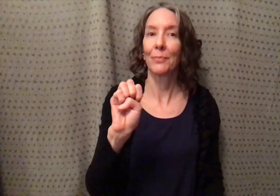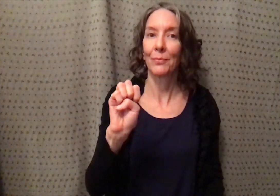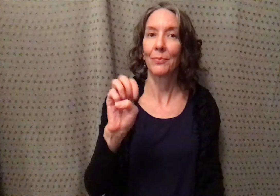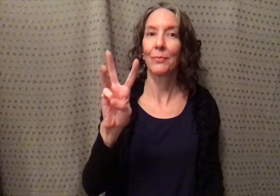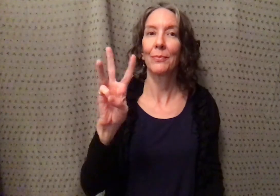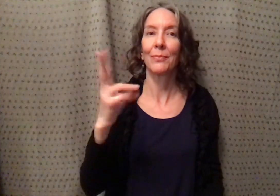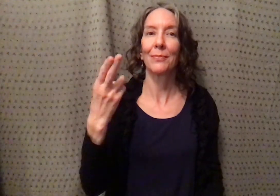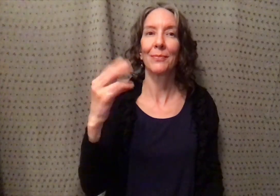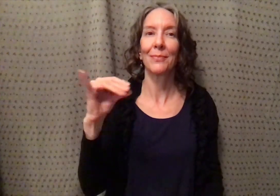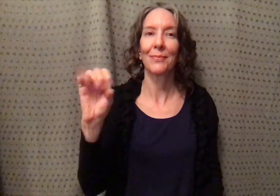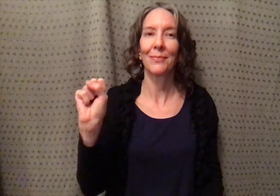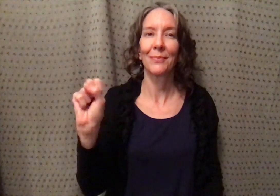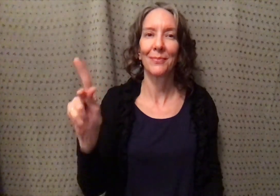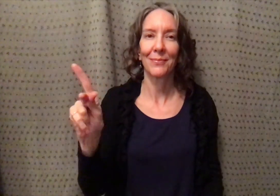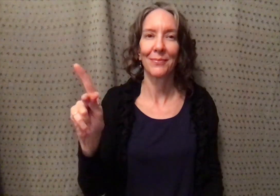wire whisk.